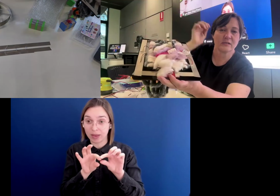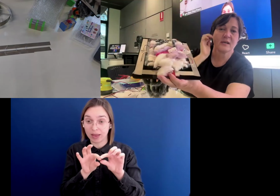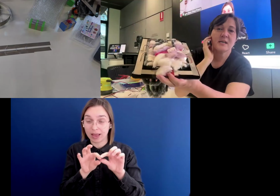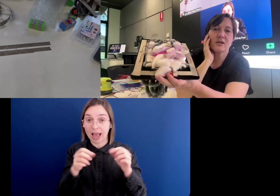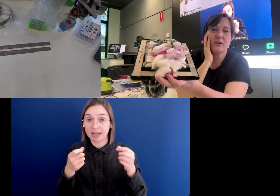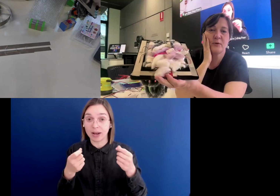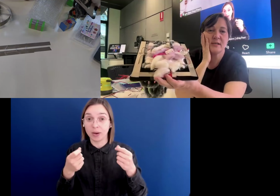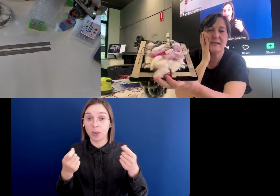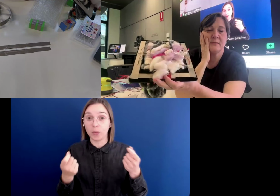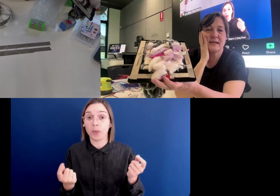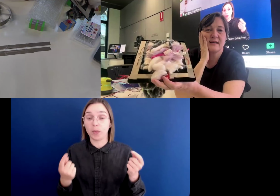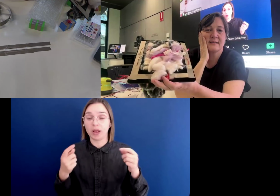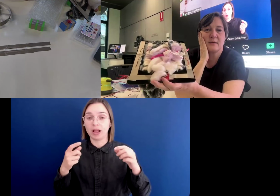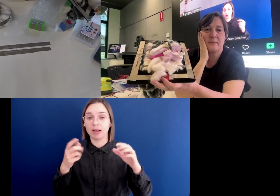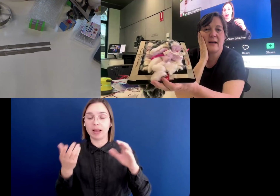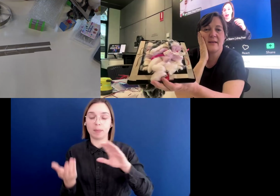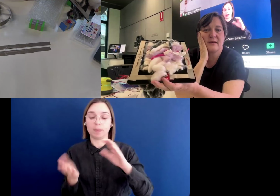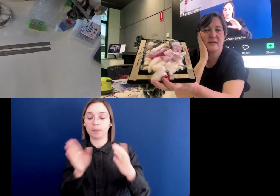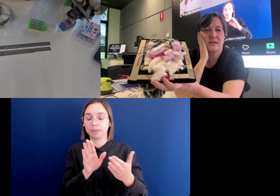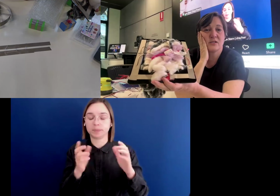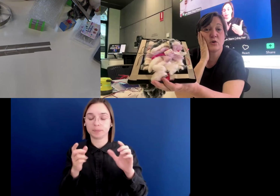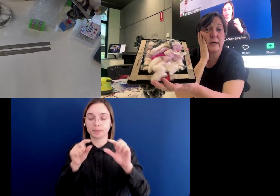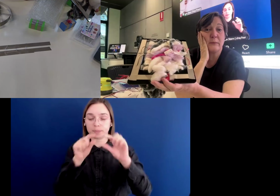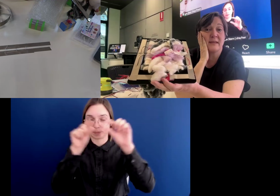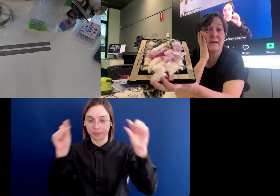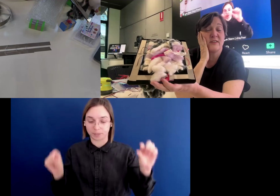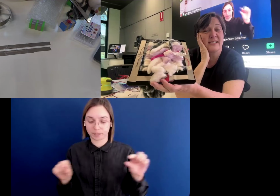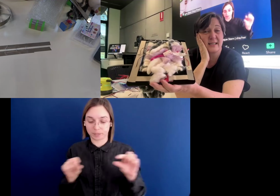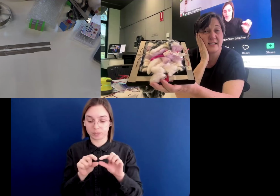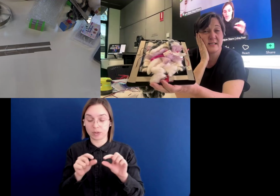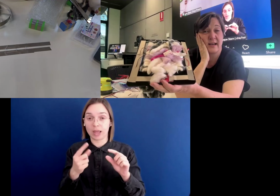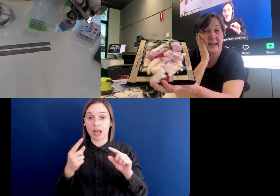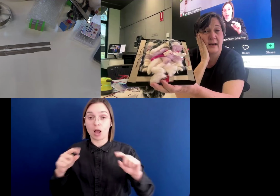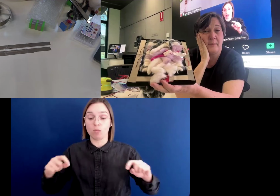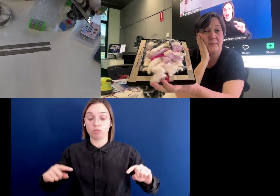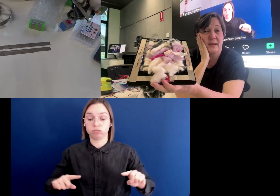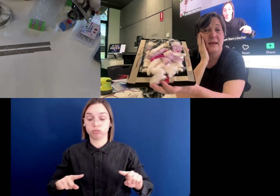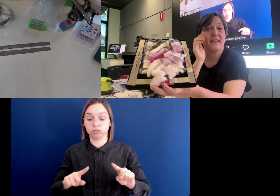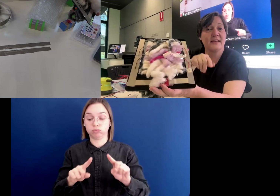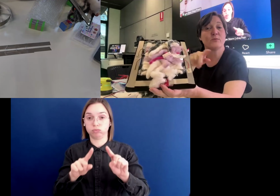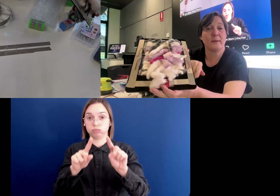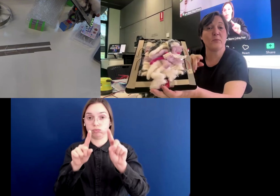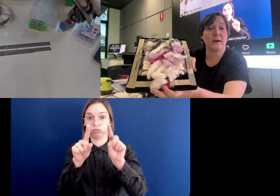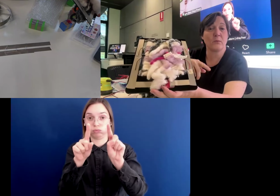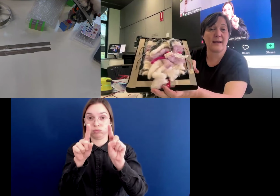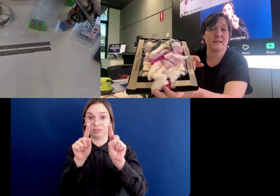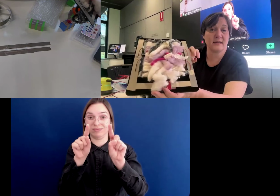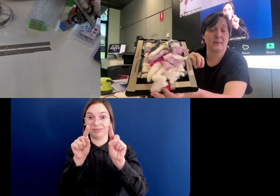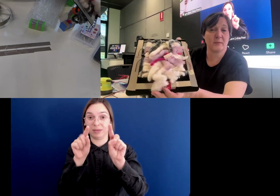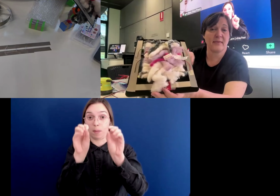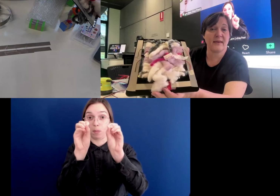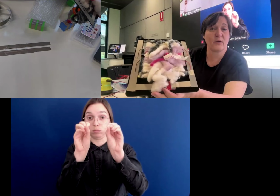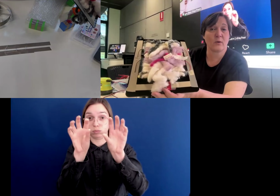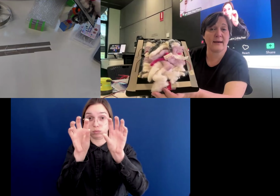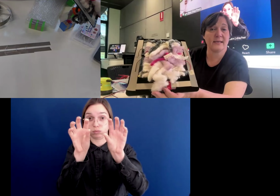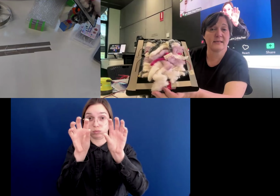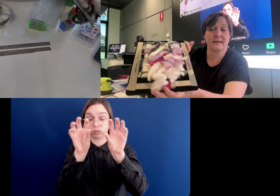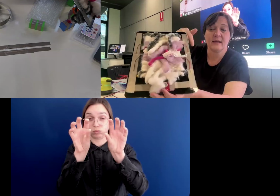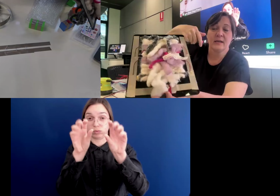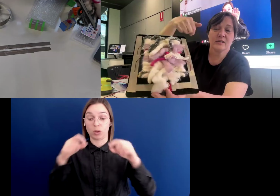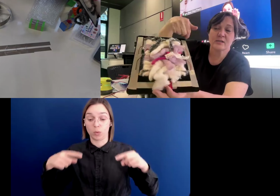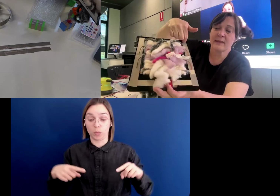going across. So the person that was asking about the story with different sections lighting up, this would be one way to implement that